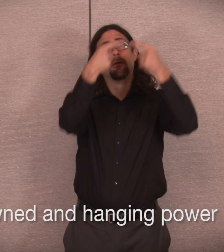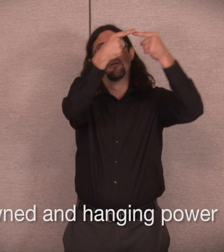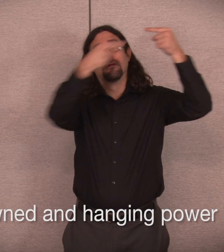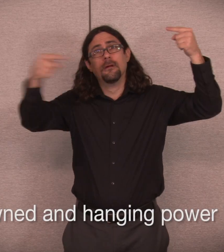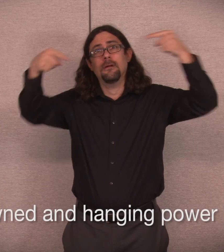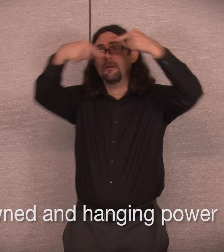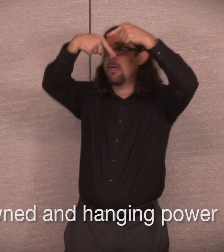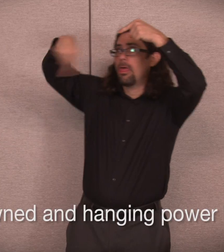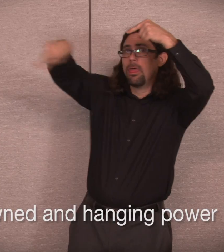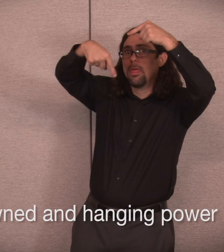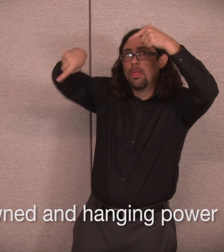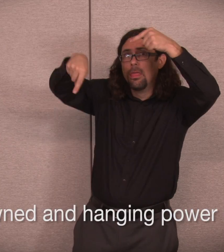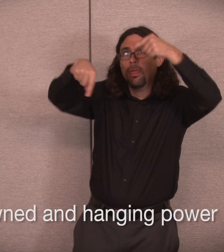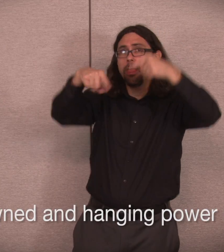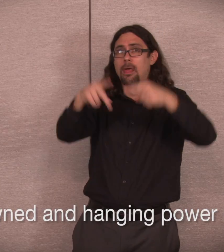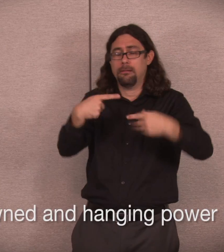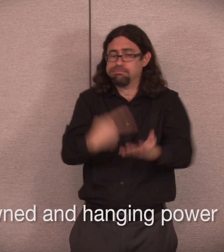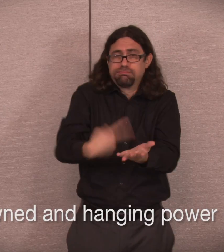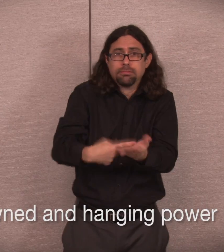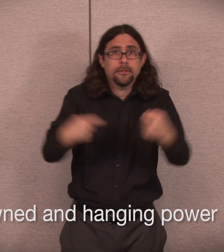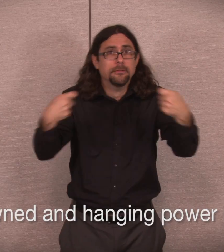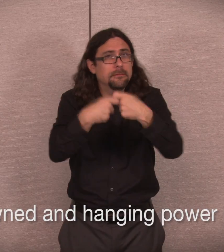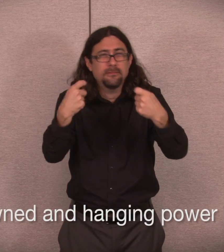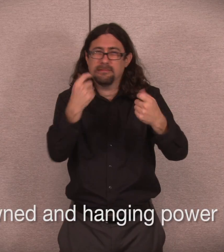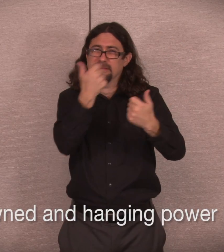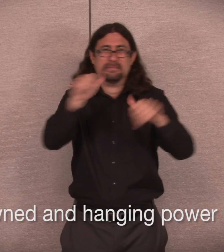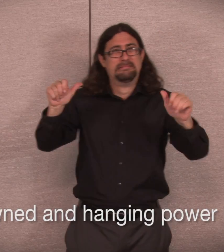Avoid downed and hanging power lines.